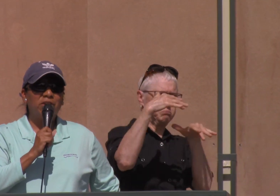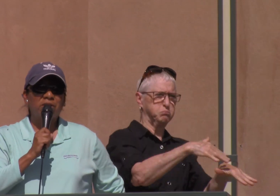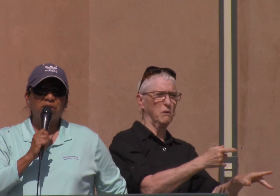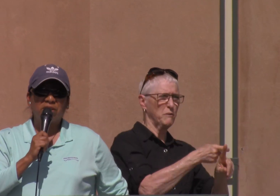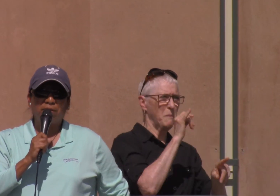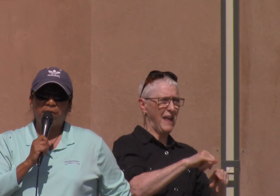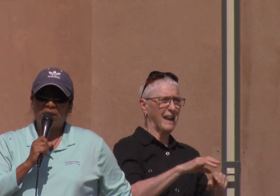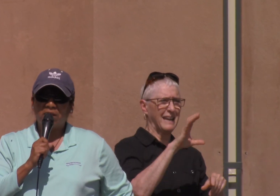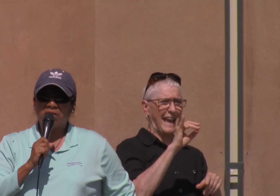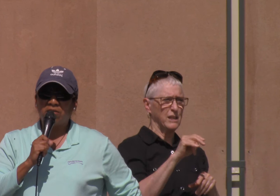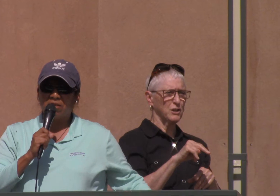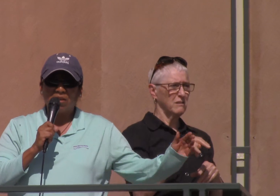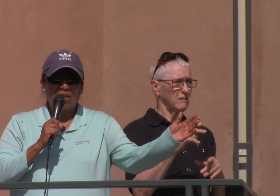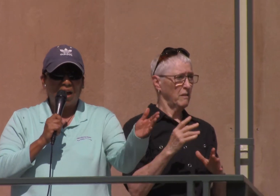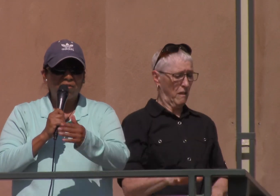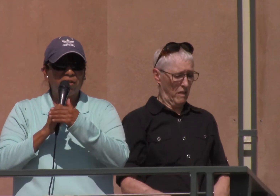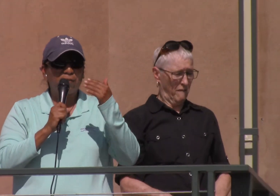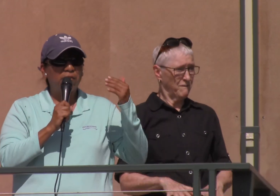After it